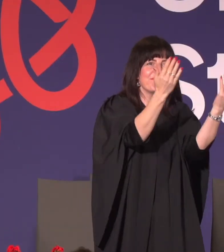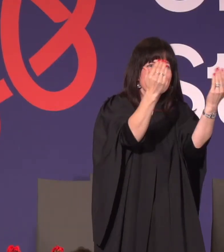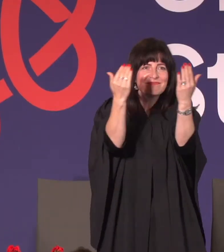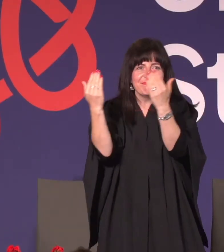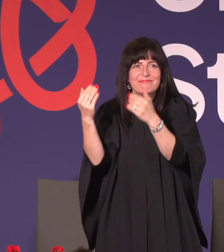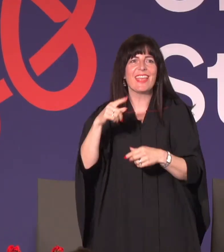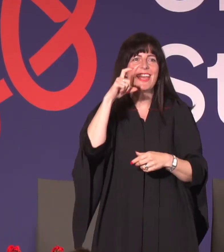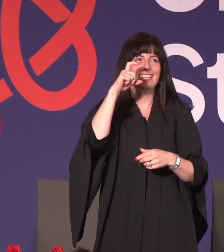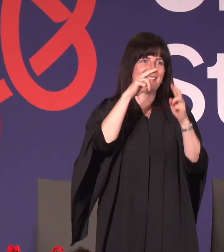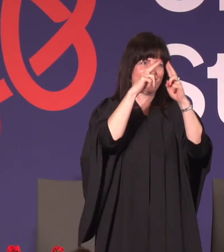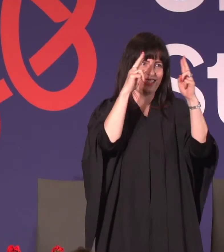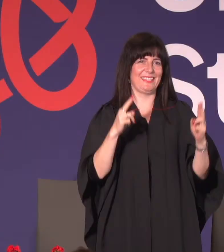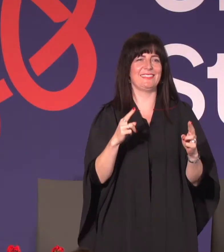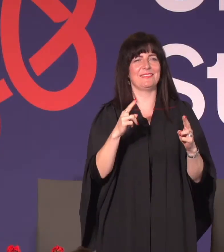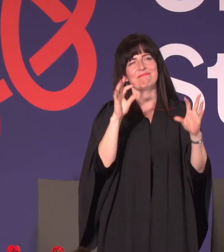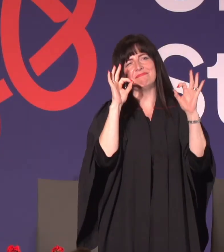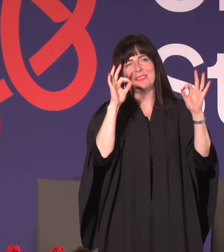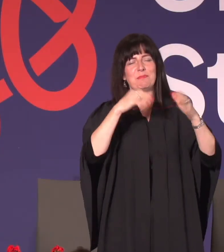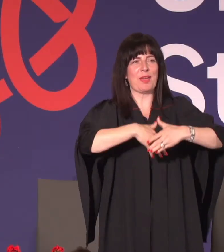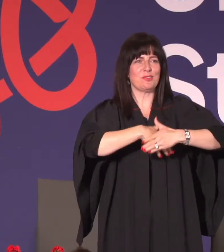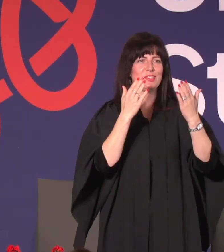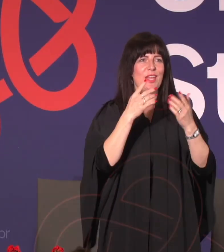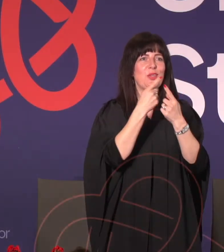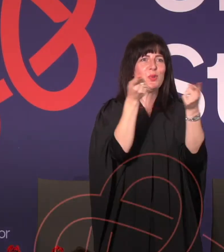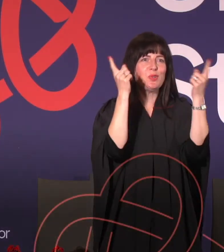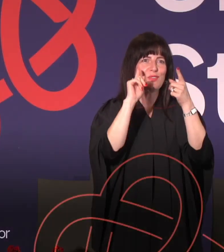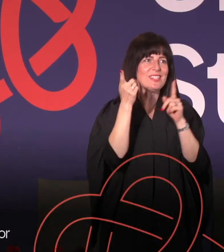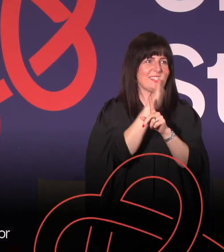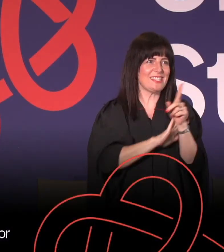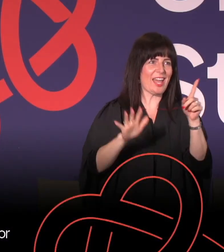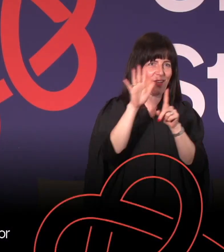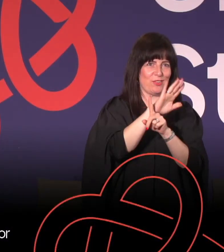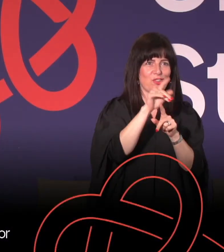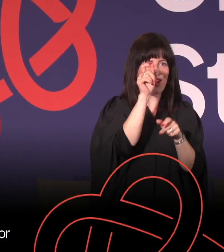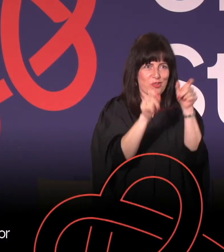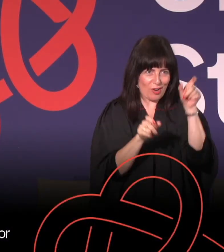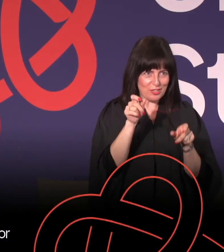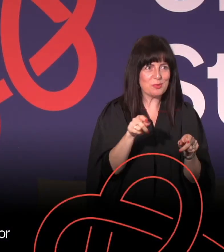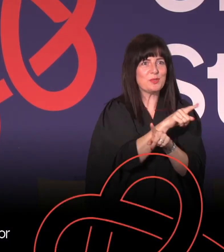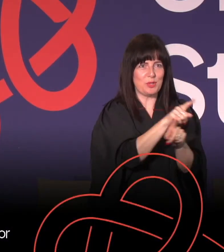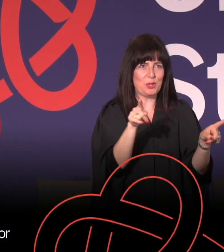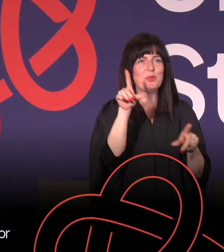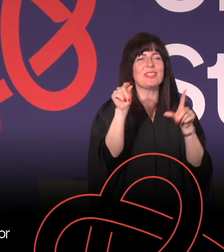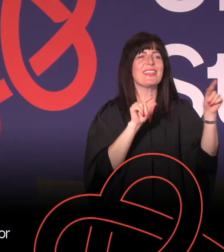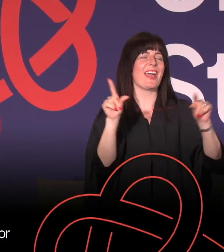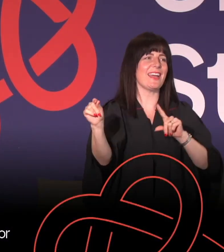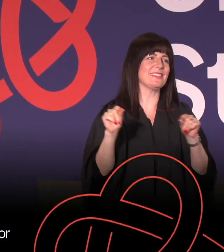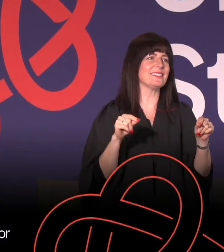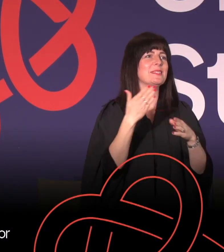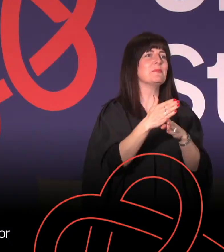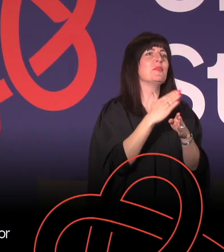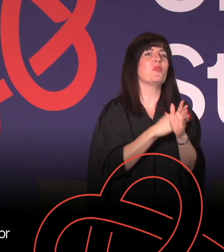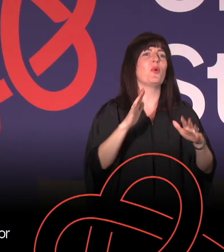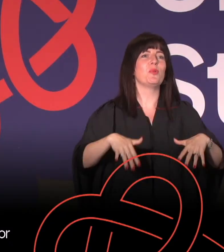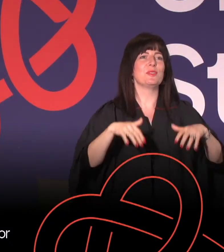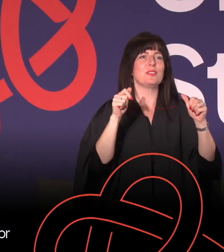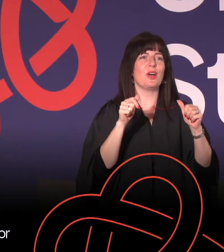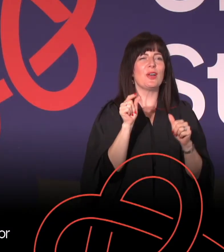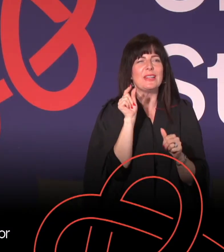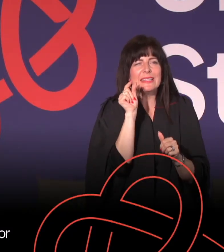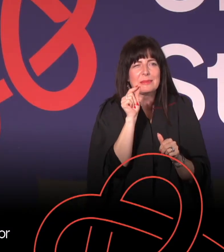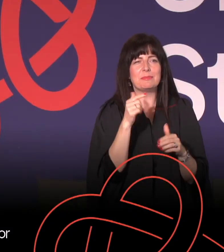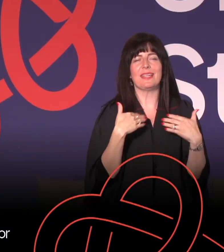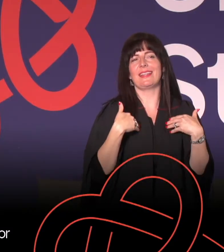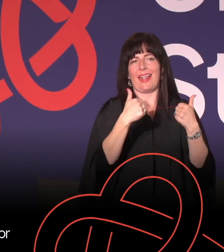Catalyst on what is a very special day for our University of Staffordshire graduates and you, their guests. Before we begin, a smidge of health